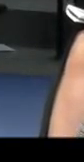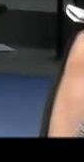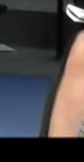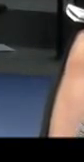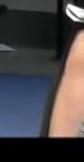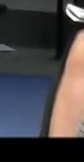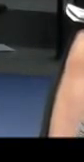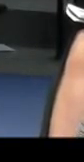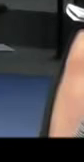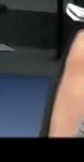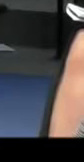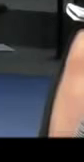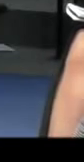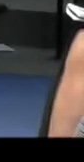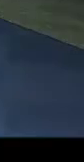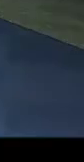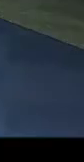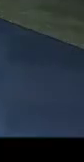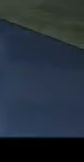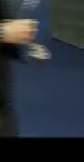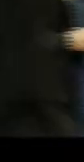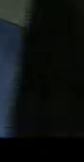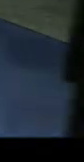Elliot Tilley.